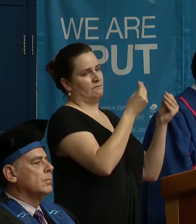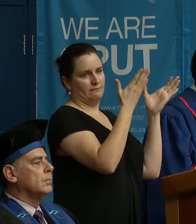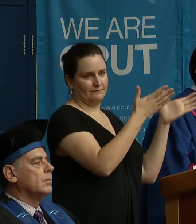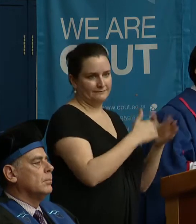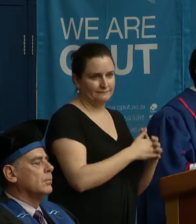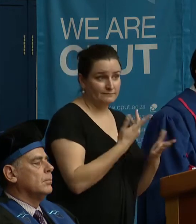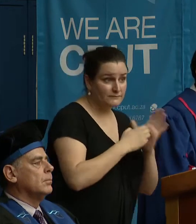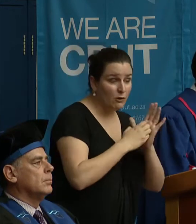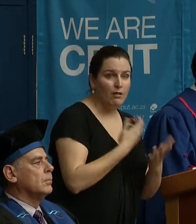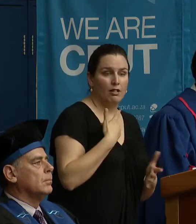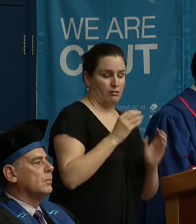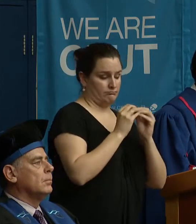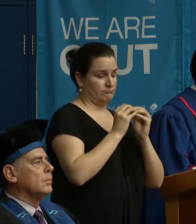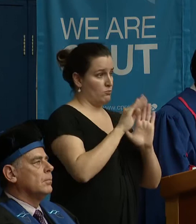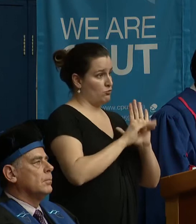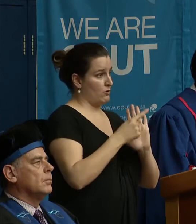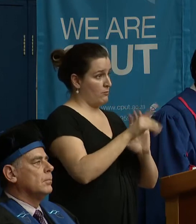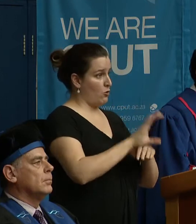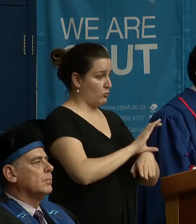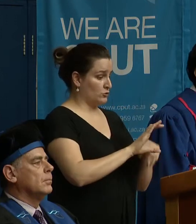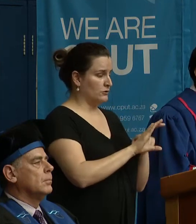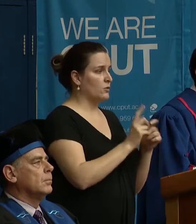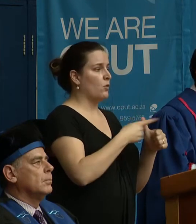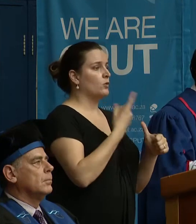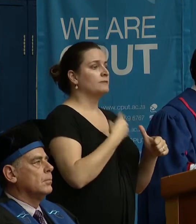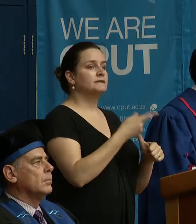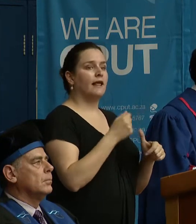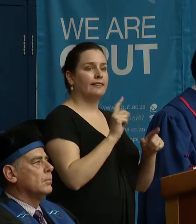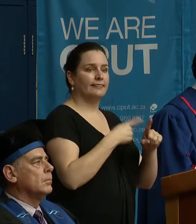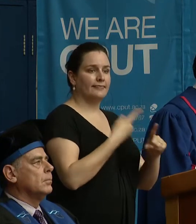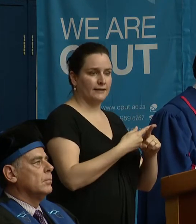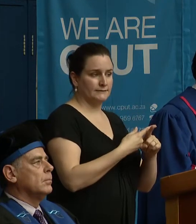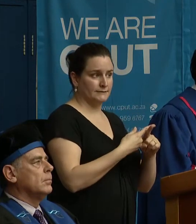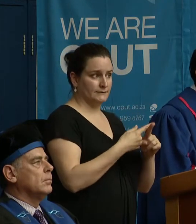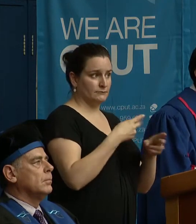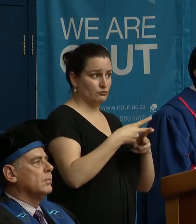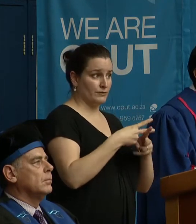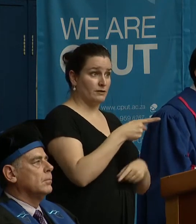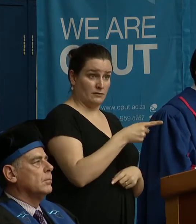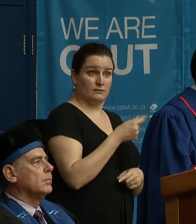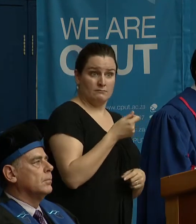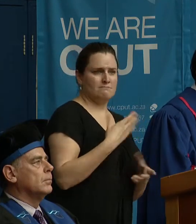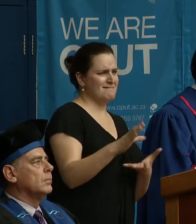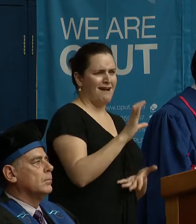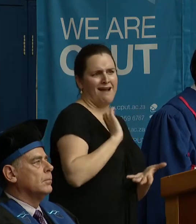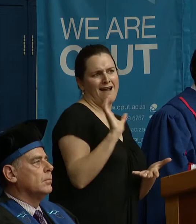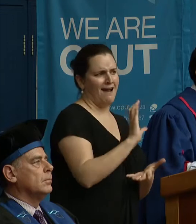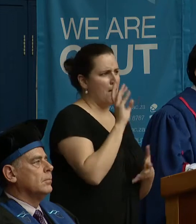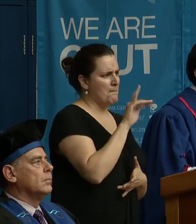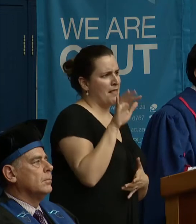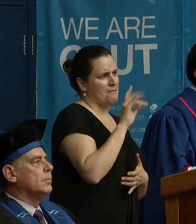someone who creates a computer program to automate tax preparation might earn millions of dollars